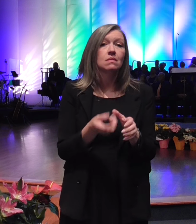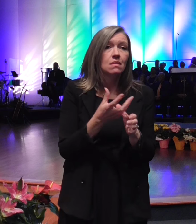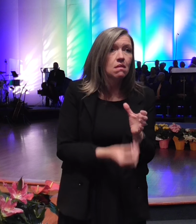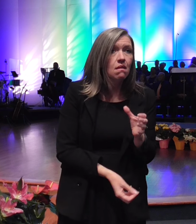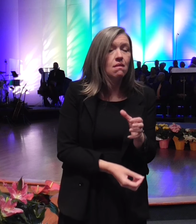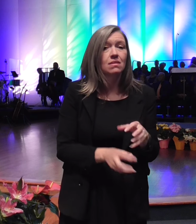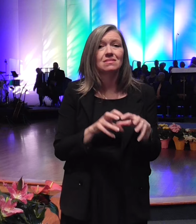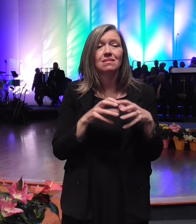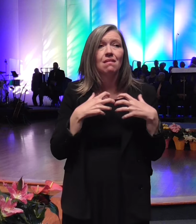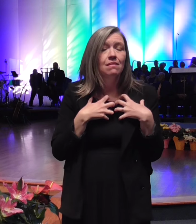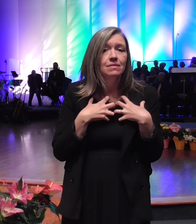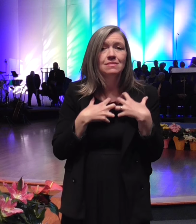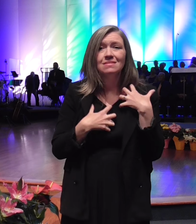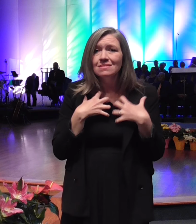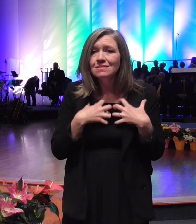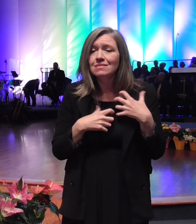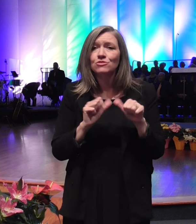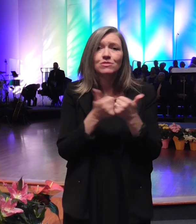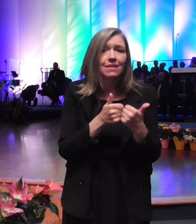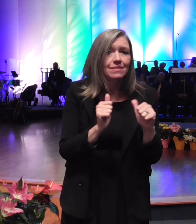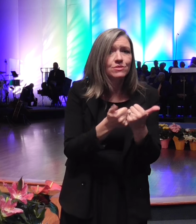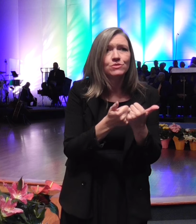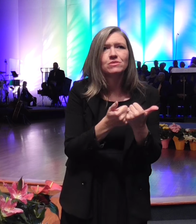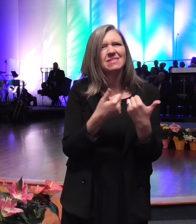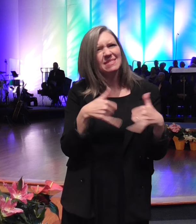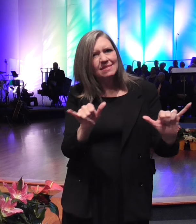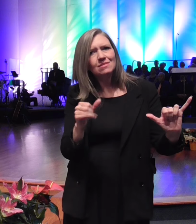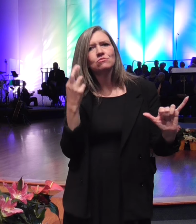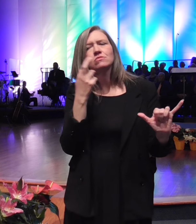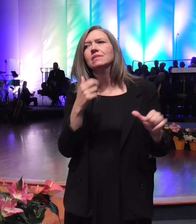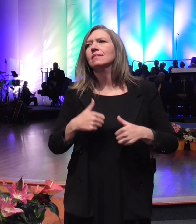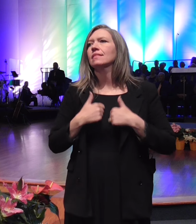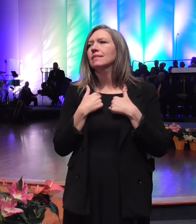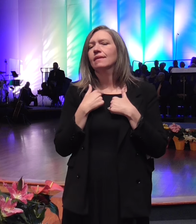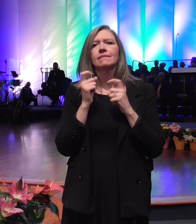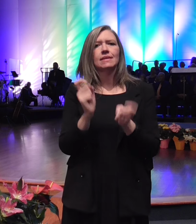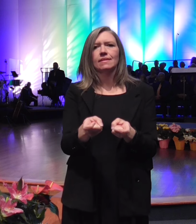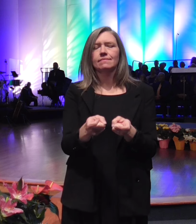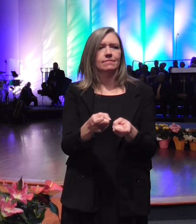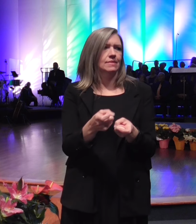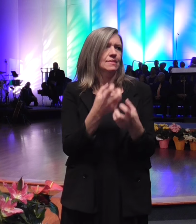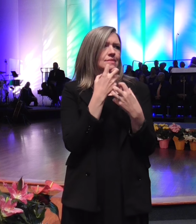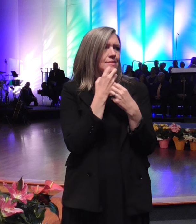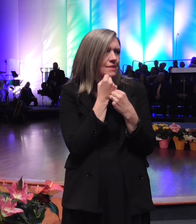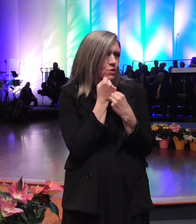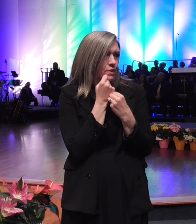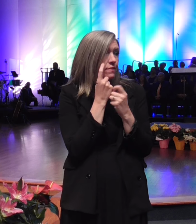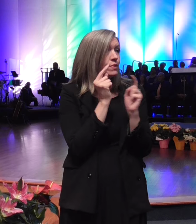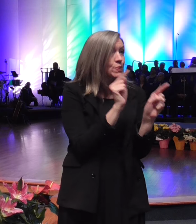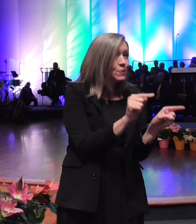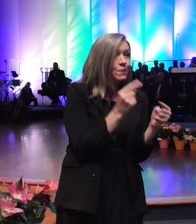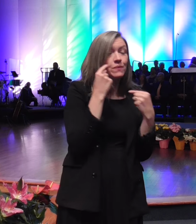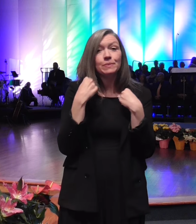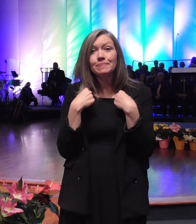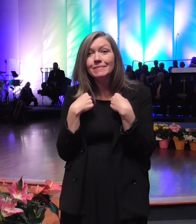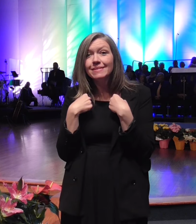challenges, we realize that life is a great gift, that it's sacred, that it's been given to you and to me, and we